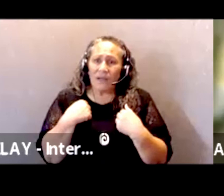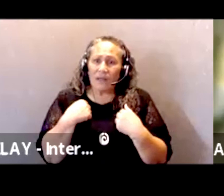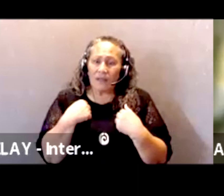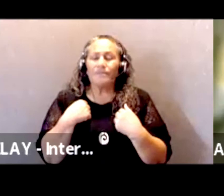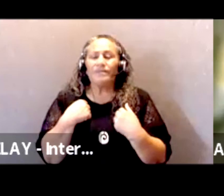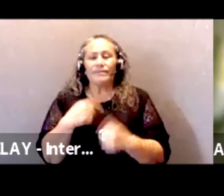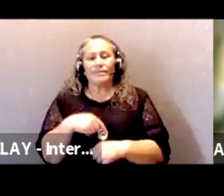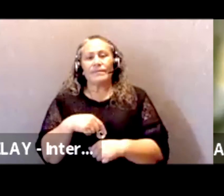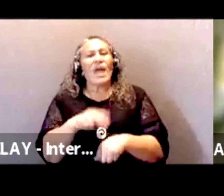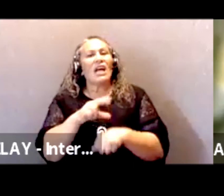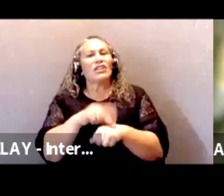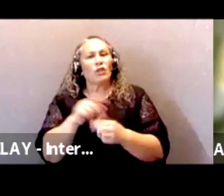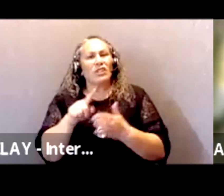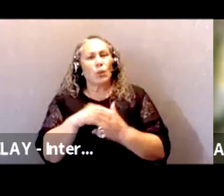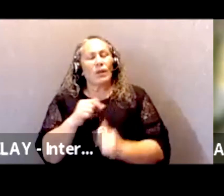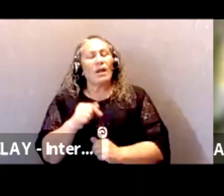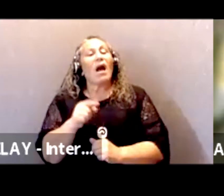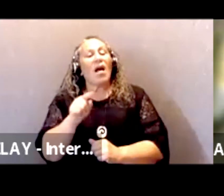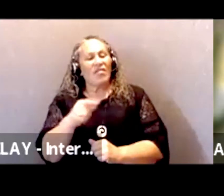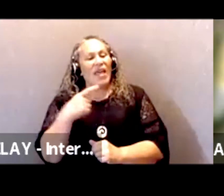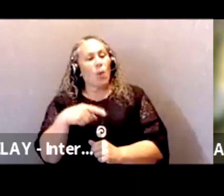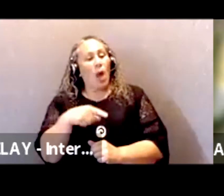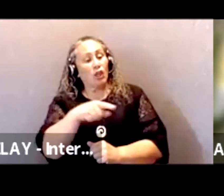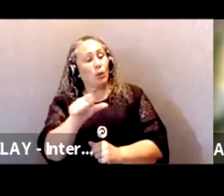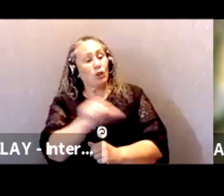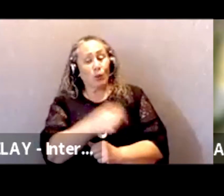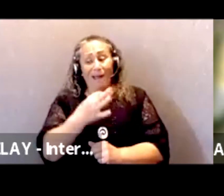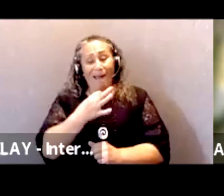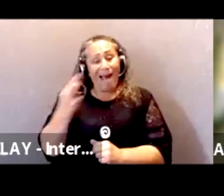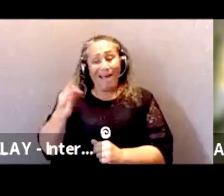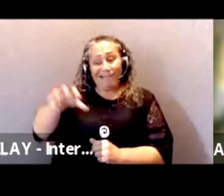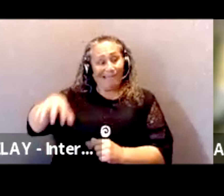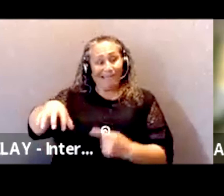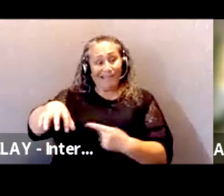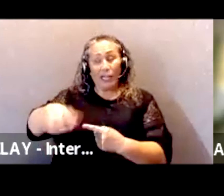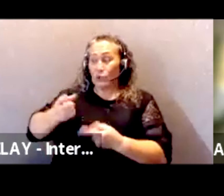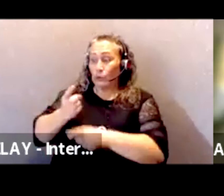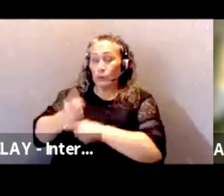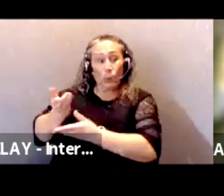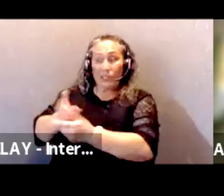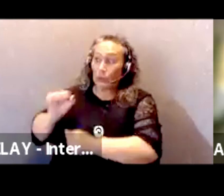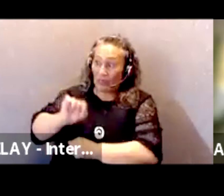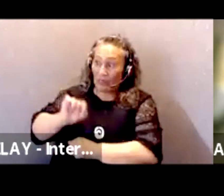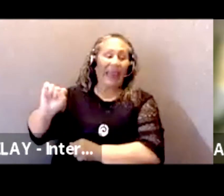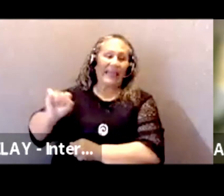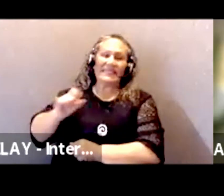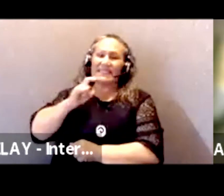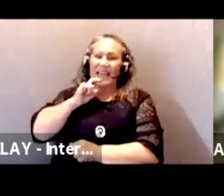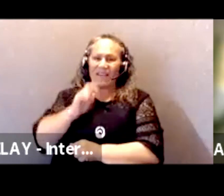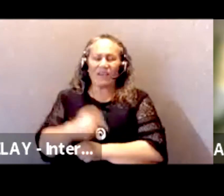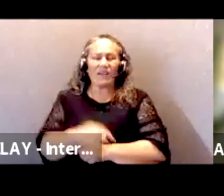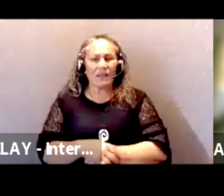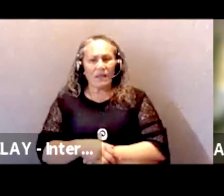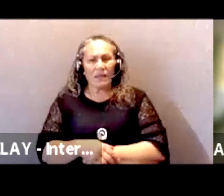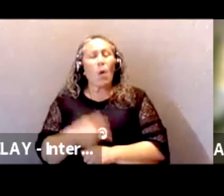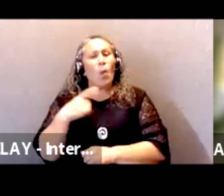why you should ask the agency to have that conversation with them, because actually there are very few